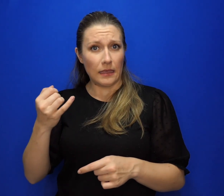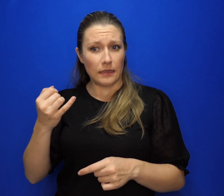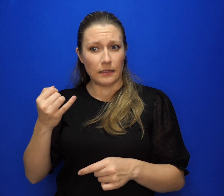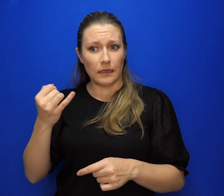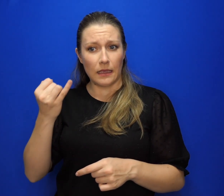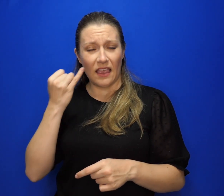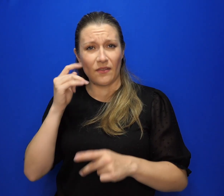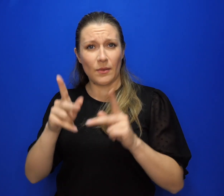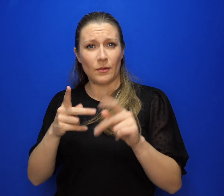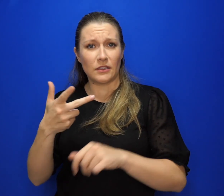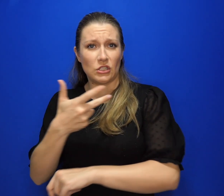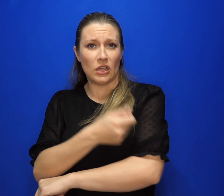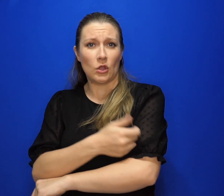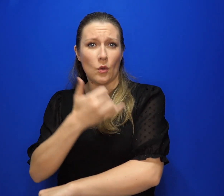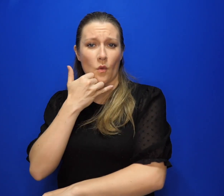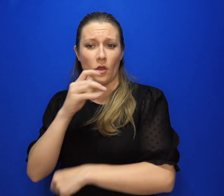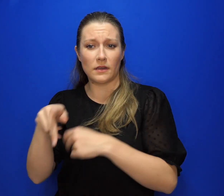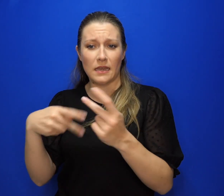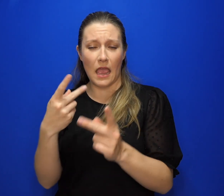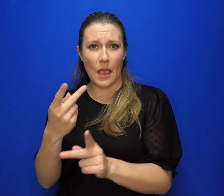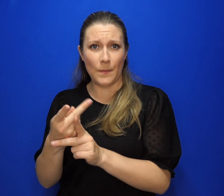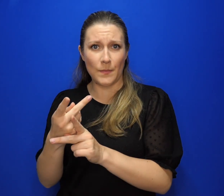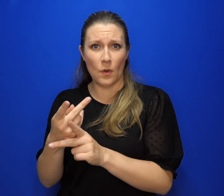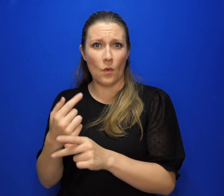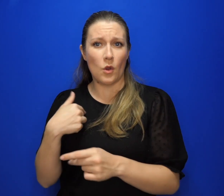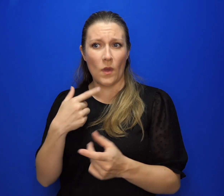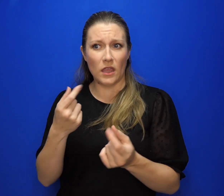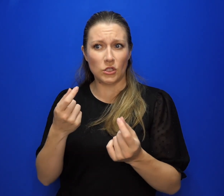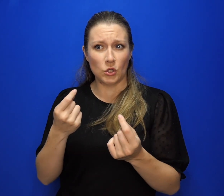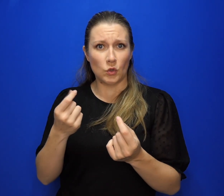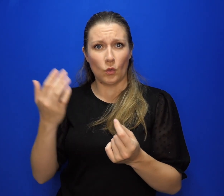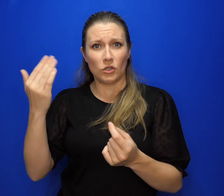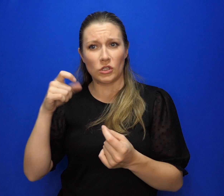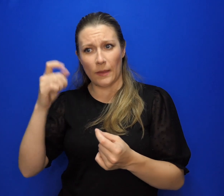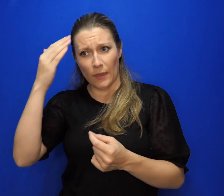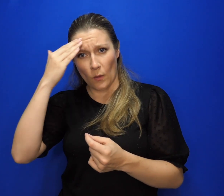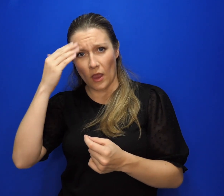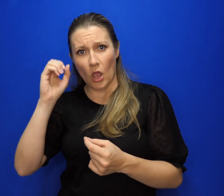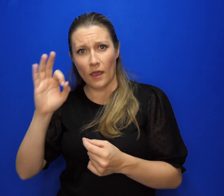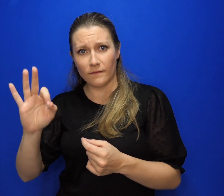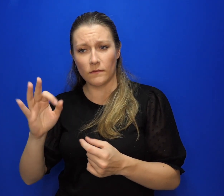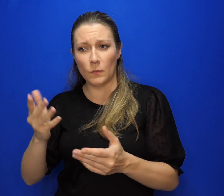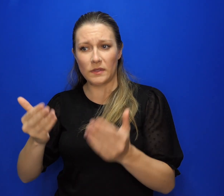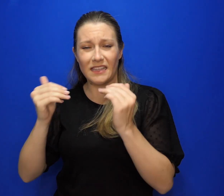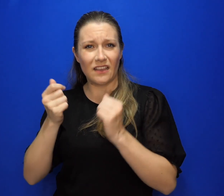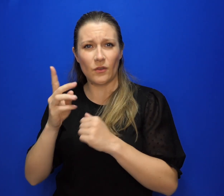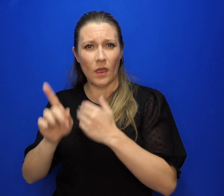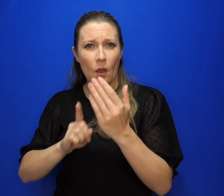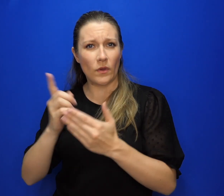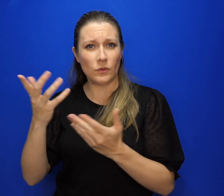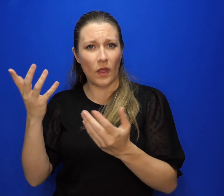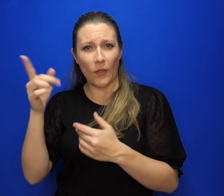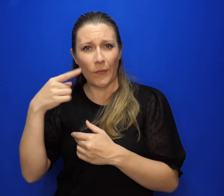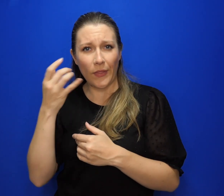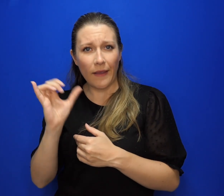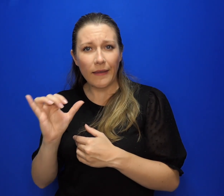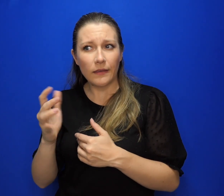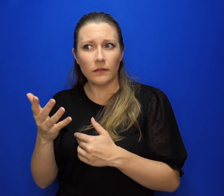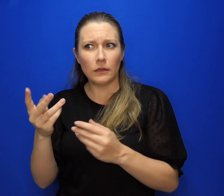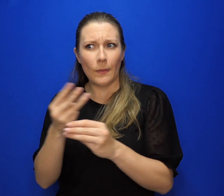folks inject the wrong insulin, like their fast acting versus their long acting? What do I do? Be aware of? What's the next few hours like? What's the math